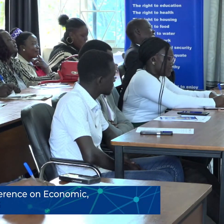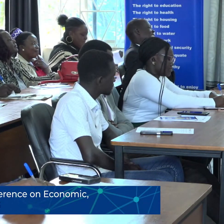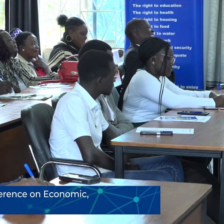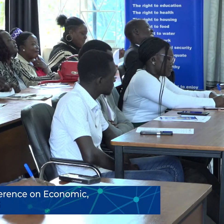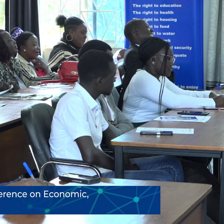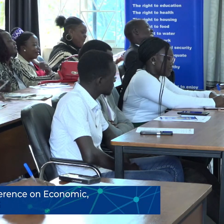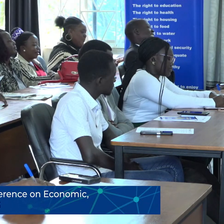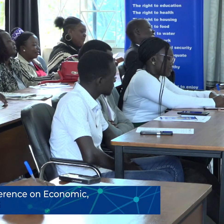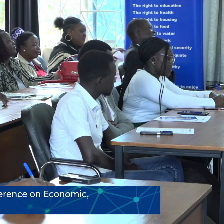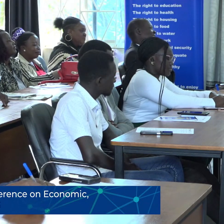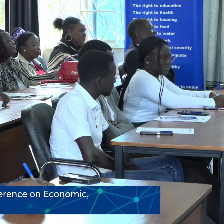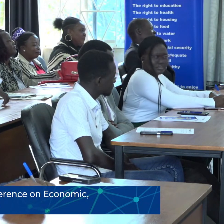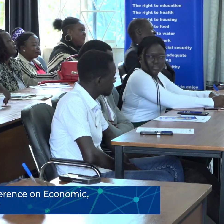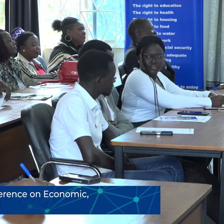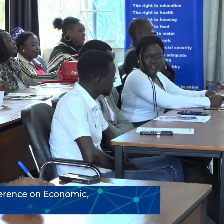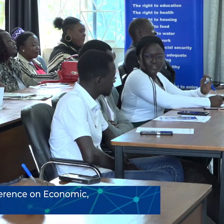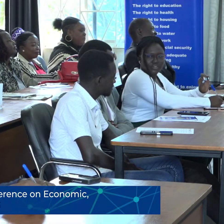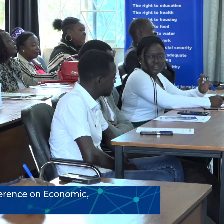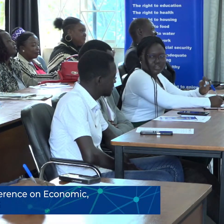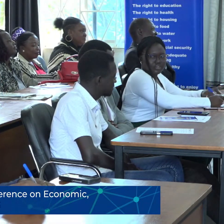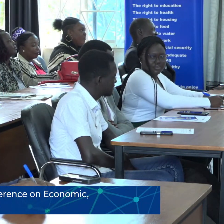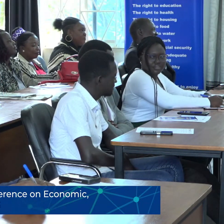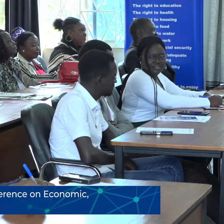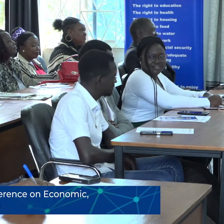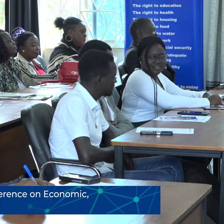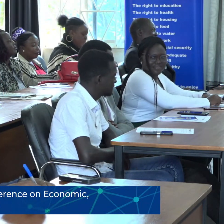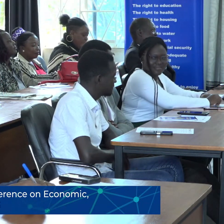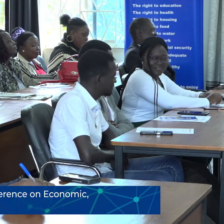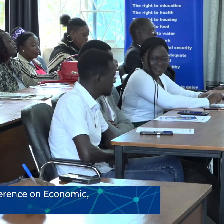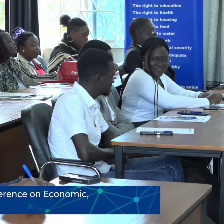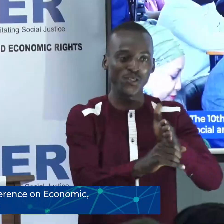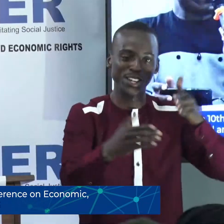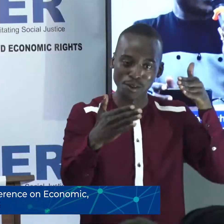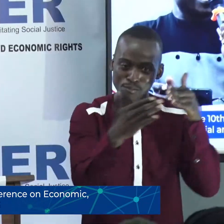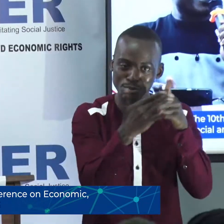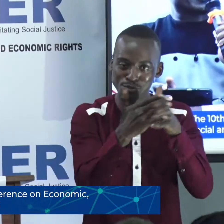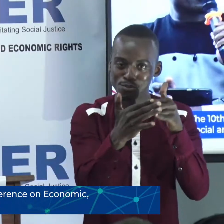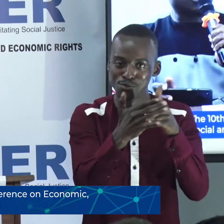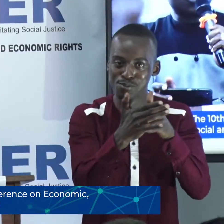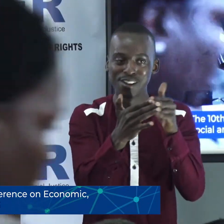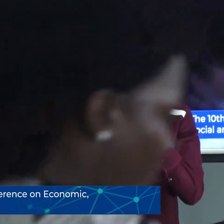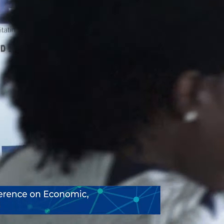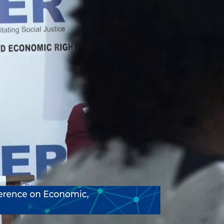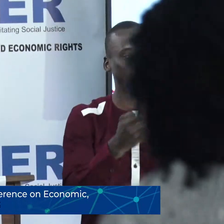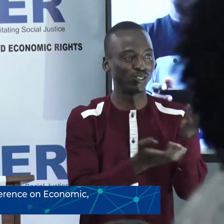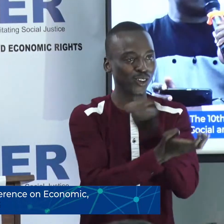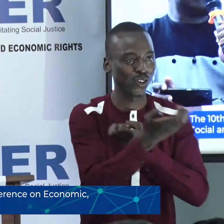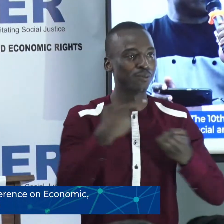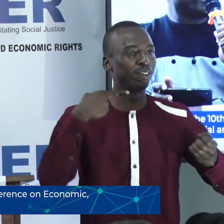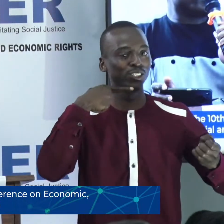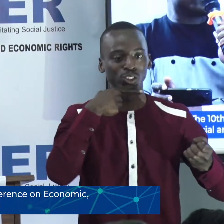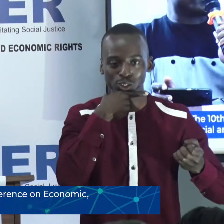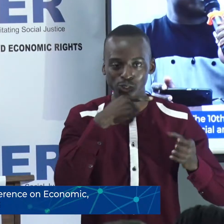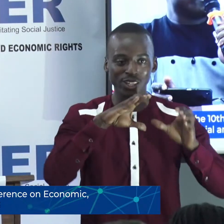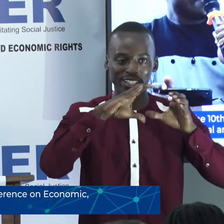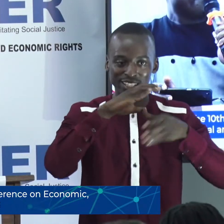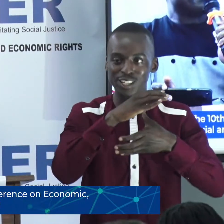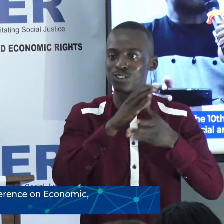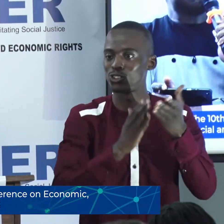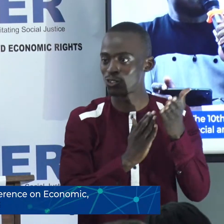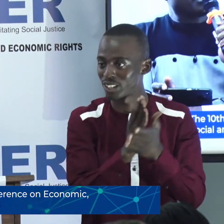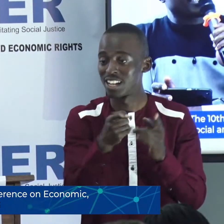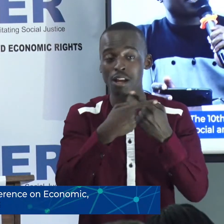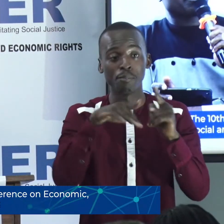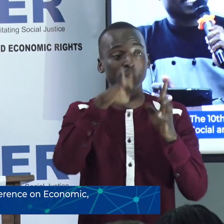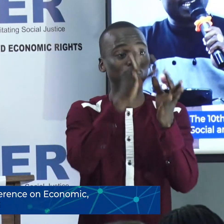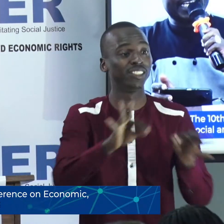discussing COVID-19. Definitely, globally, COVID-19 has affected our access to economic, social, and cultural rights, but